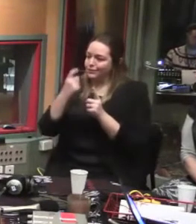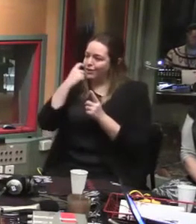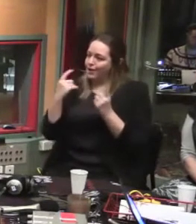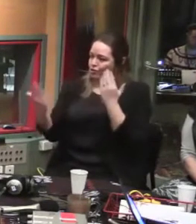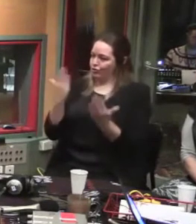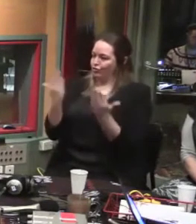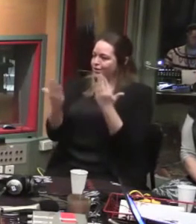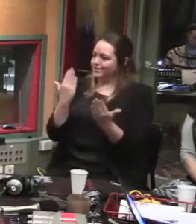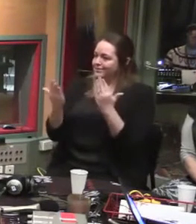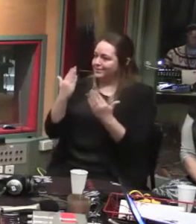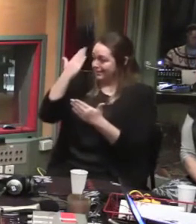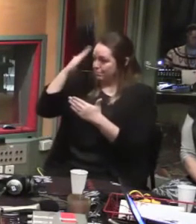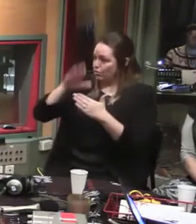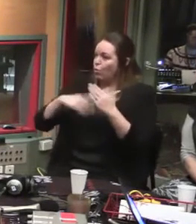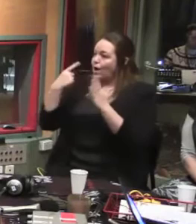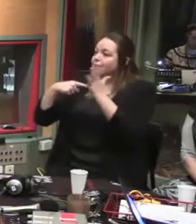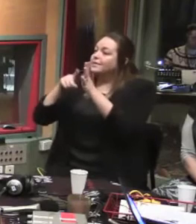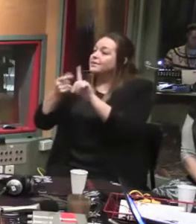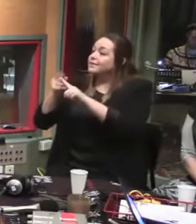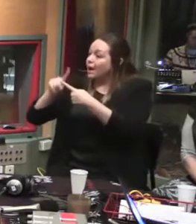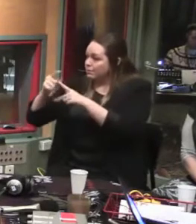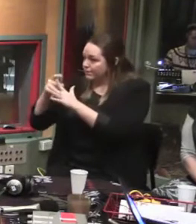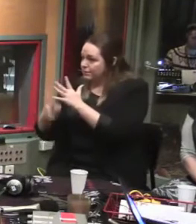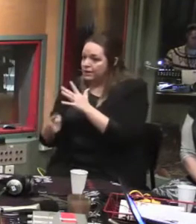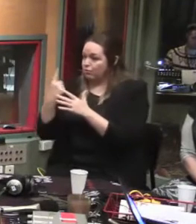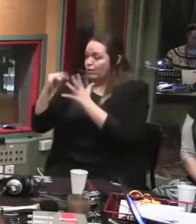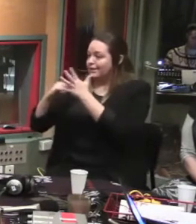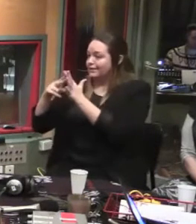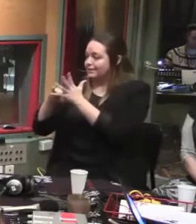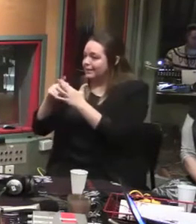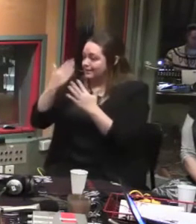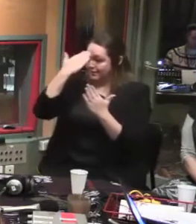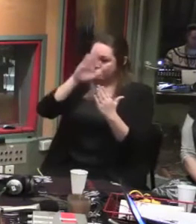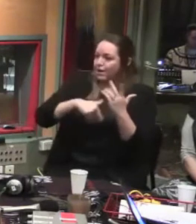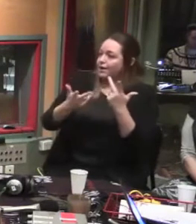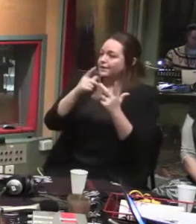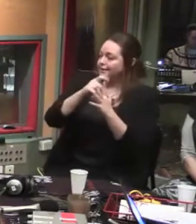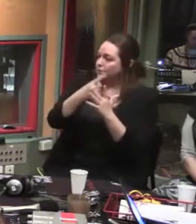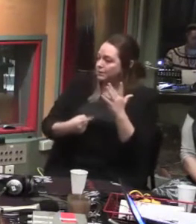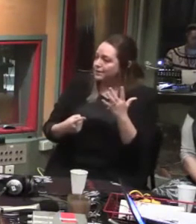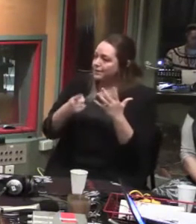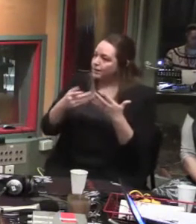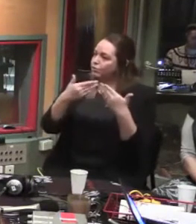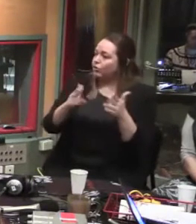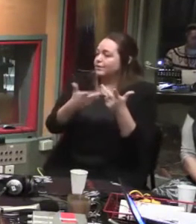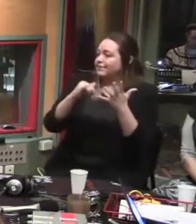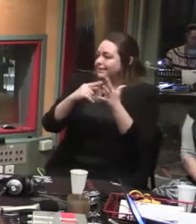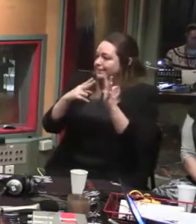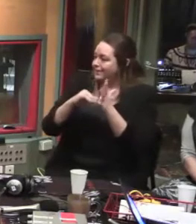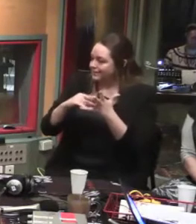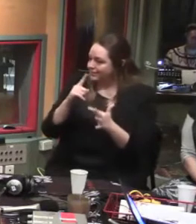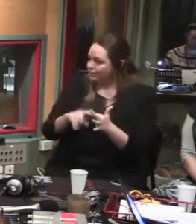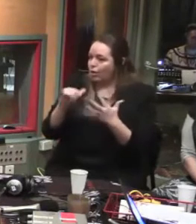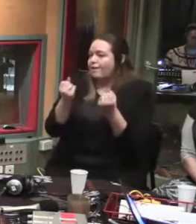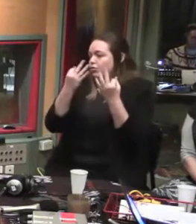contrast the experience of one type of disability for one sense with the experience of another disability that's lost a different sense and